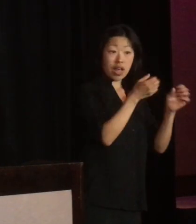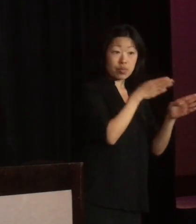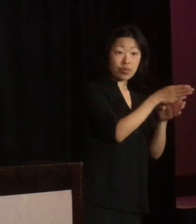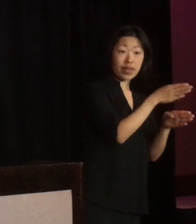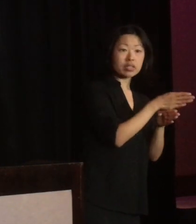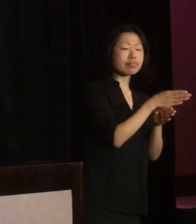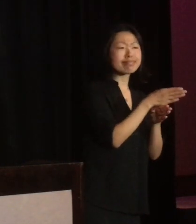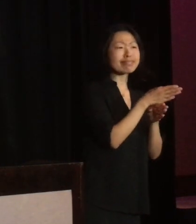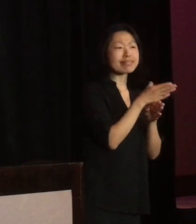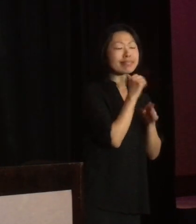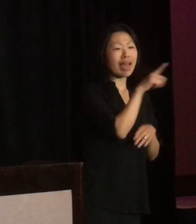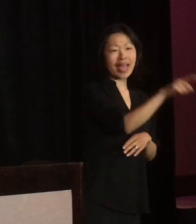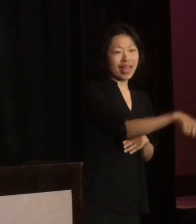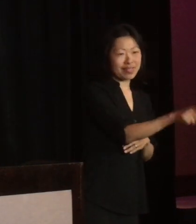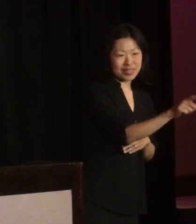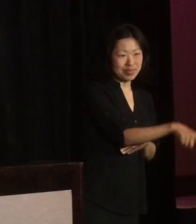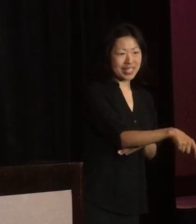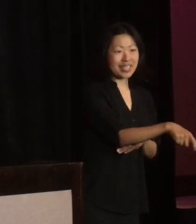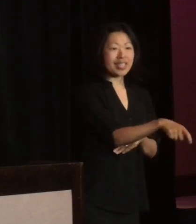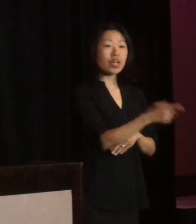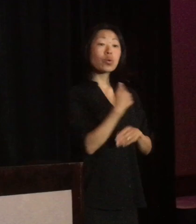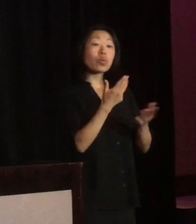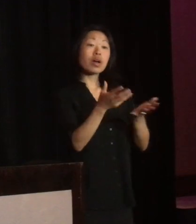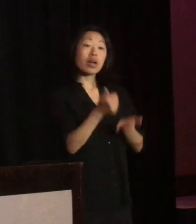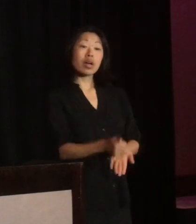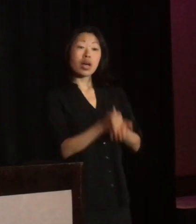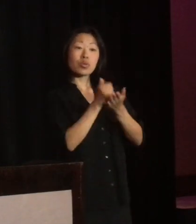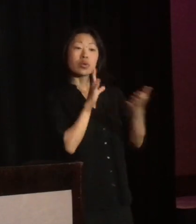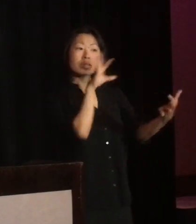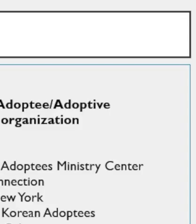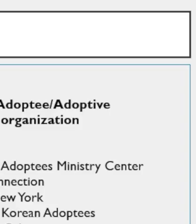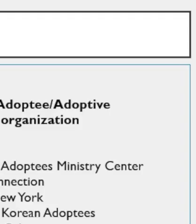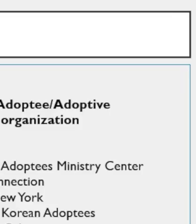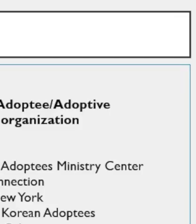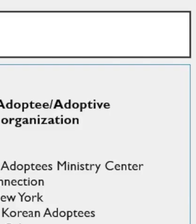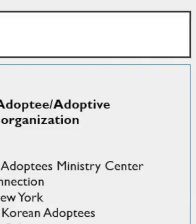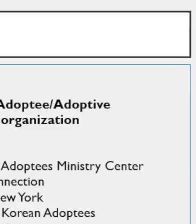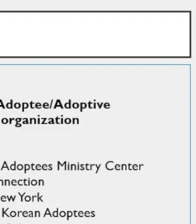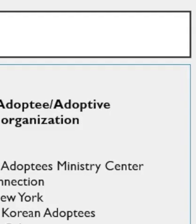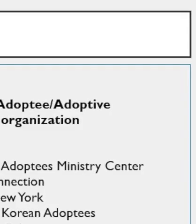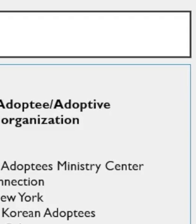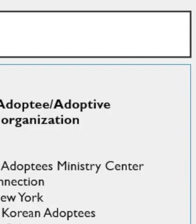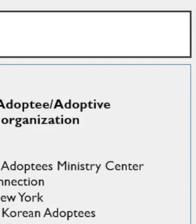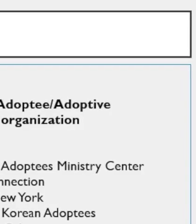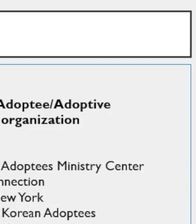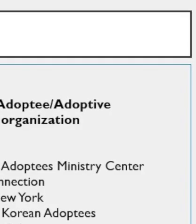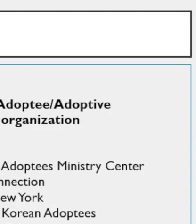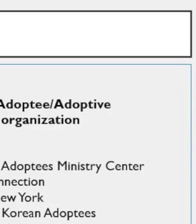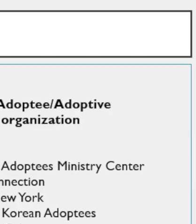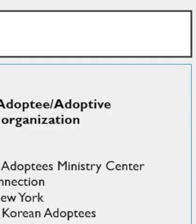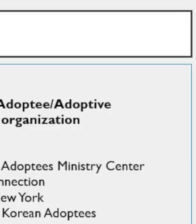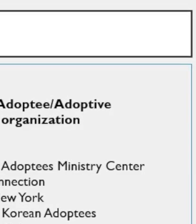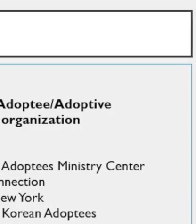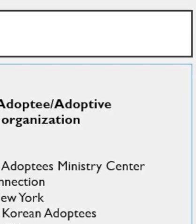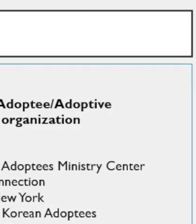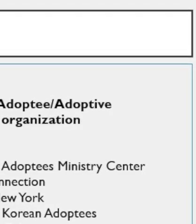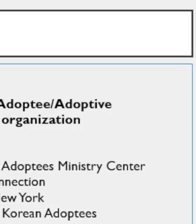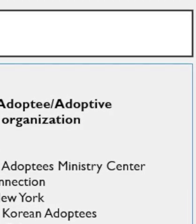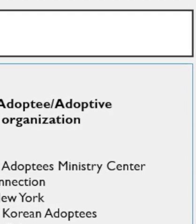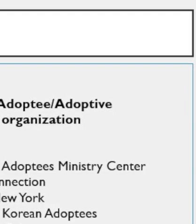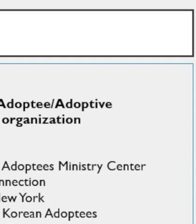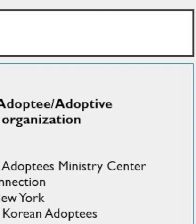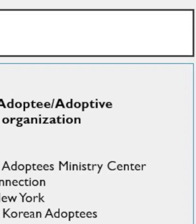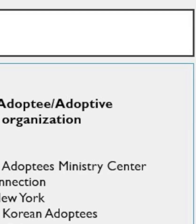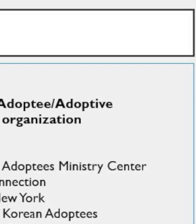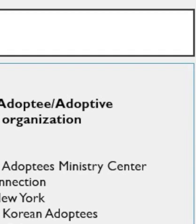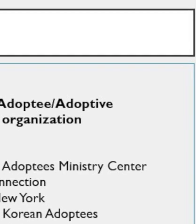we want to help you guys start connecting to resources to help train like people in your organization on how you can refer and how you